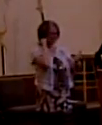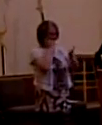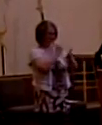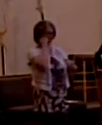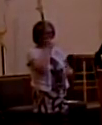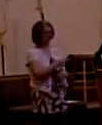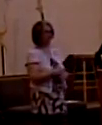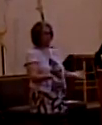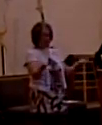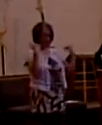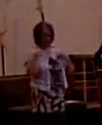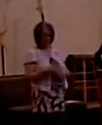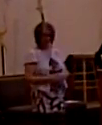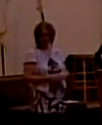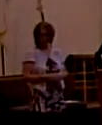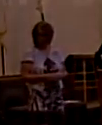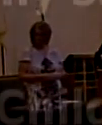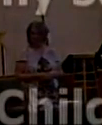You come.